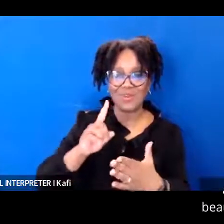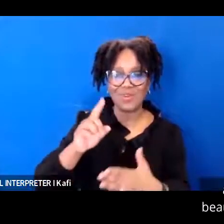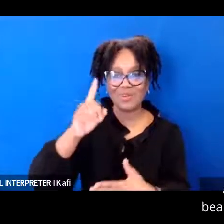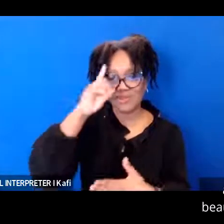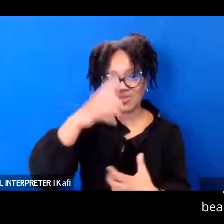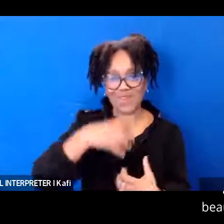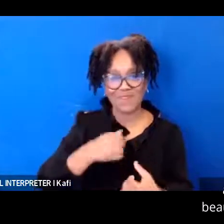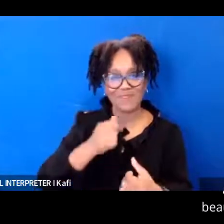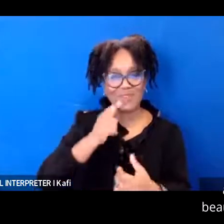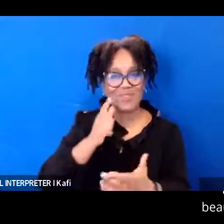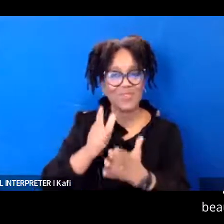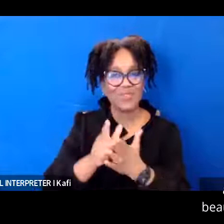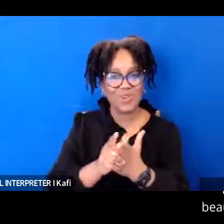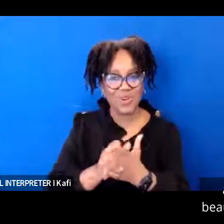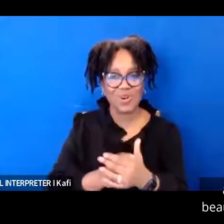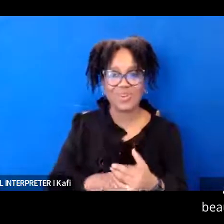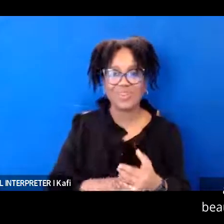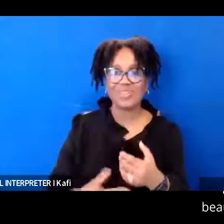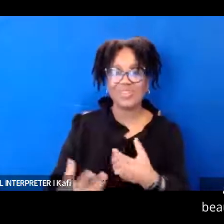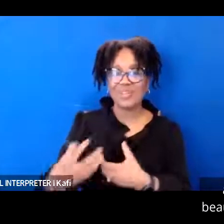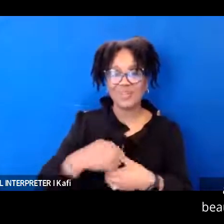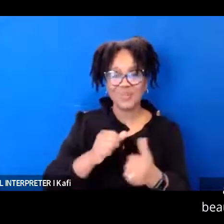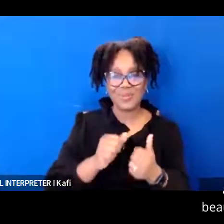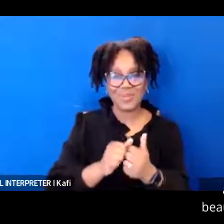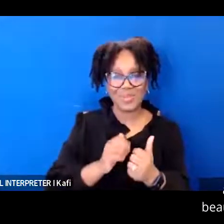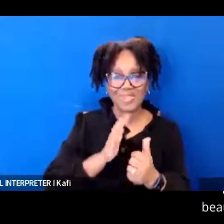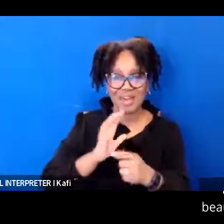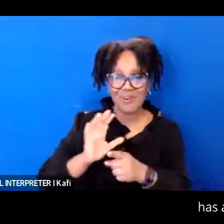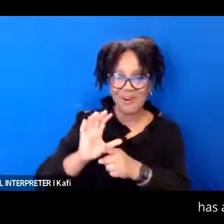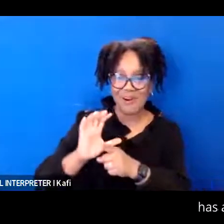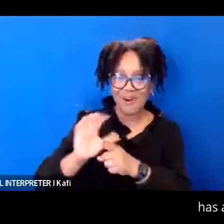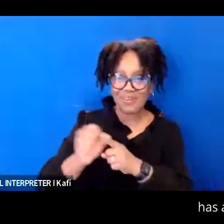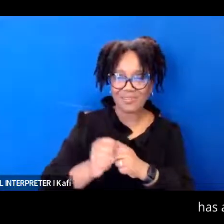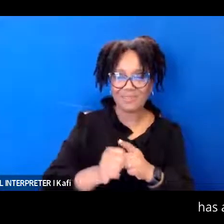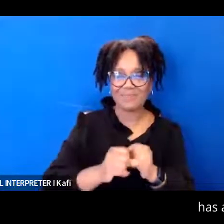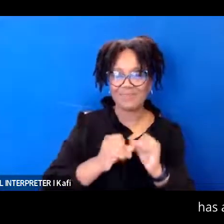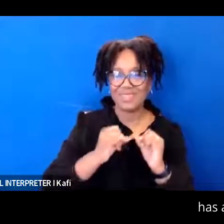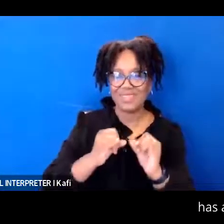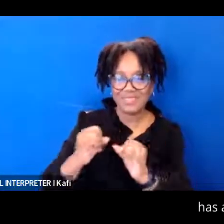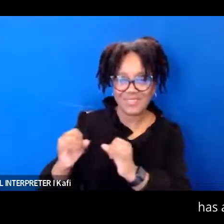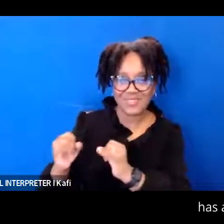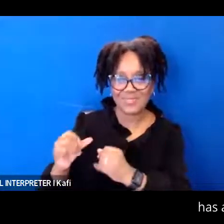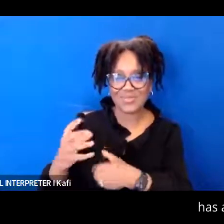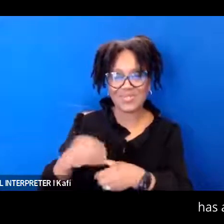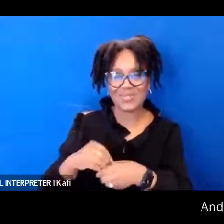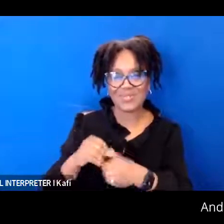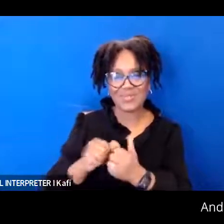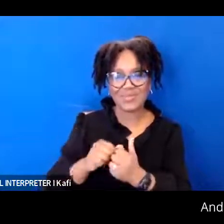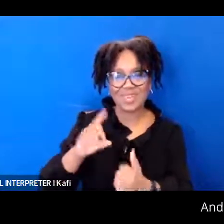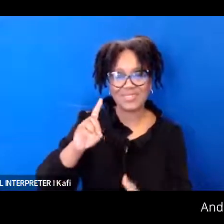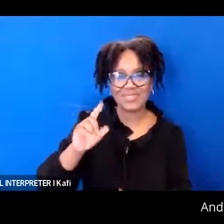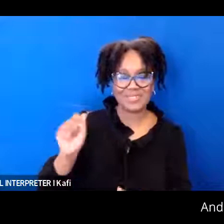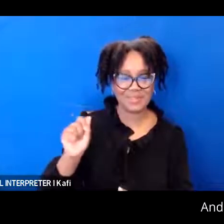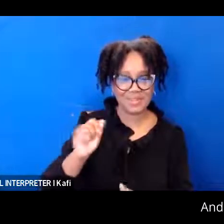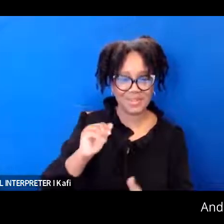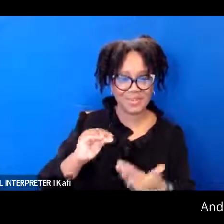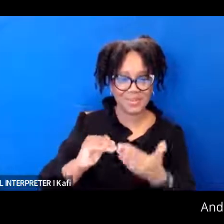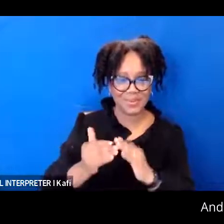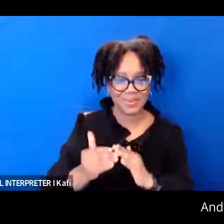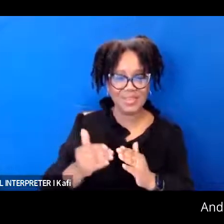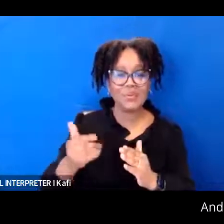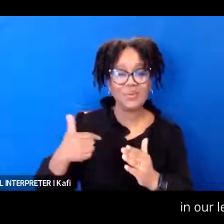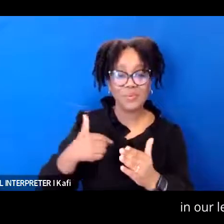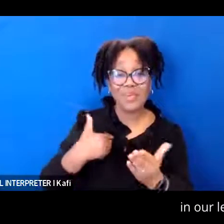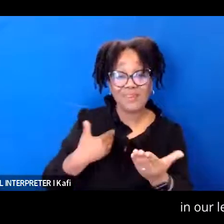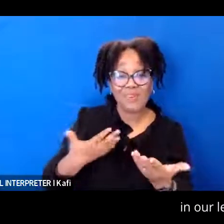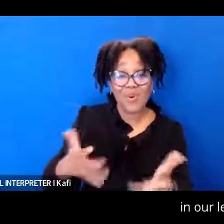advocates and our beautiful disability community um has a sign-on letter to senators and if you would like to join